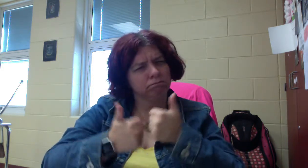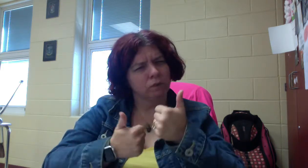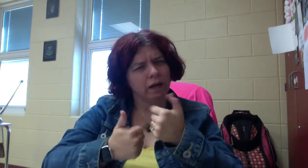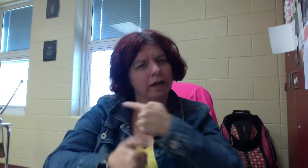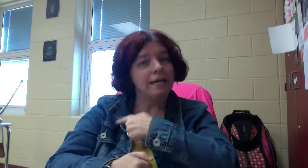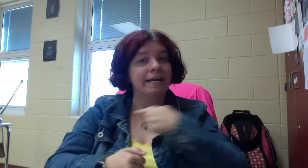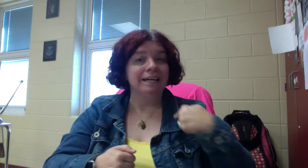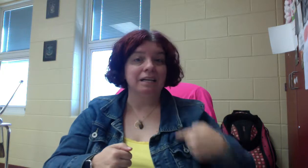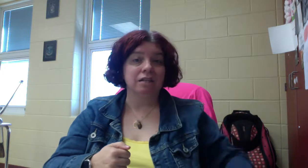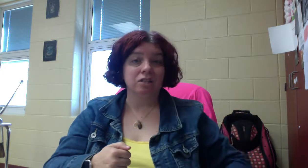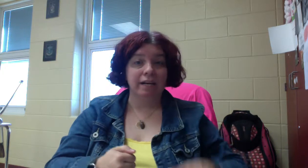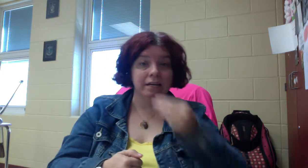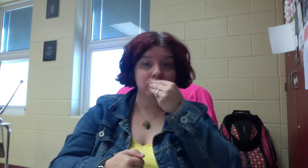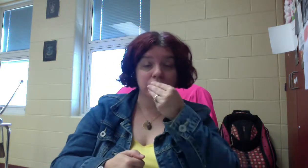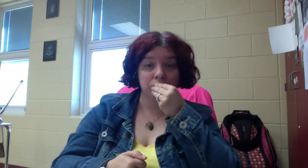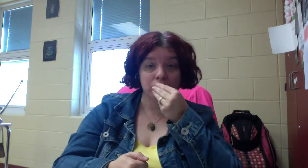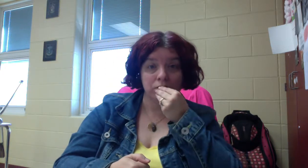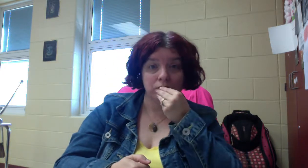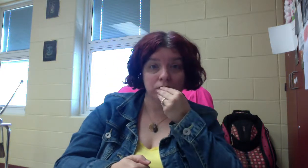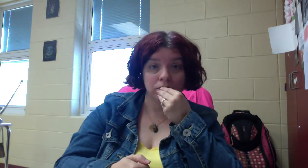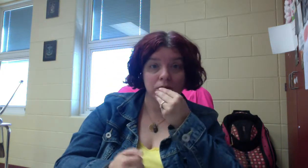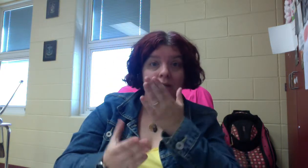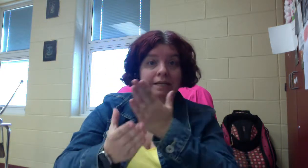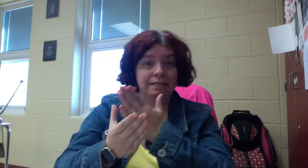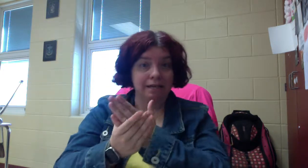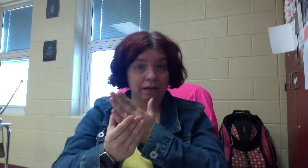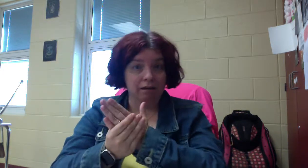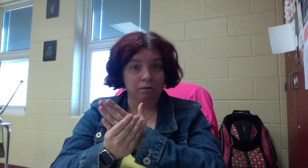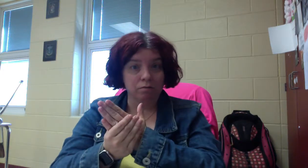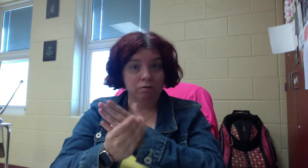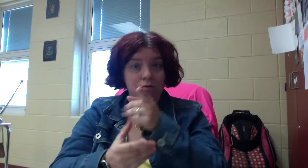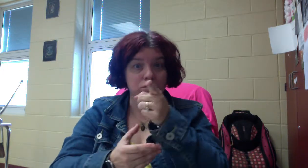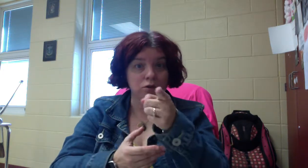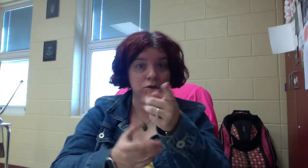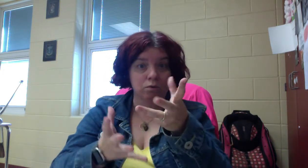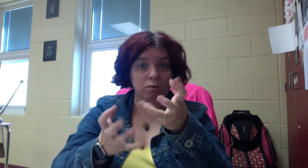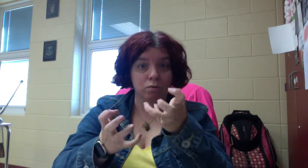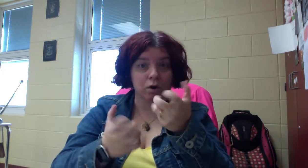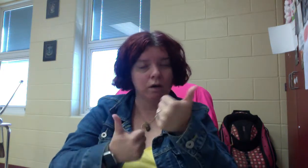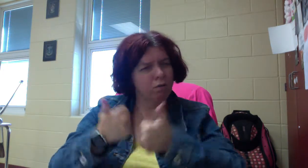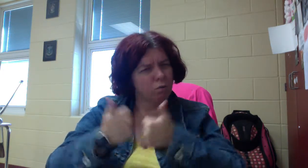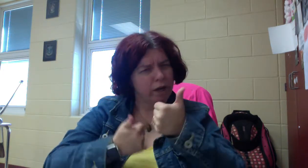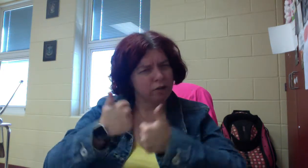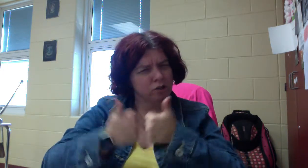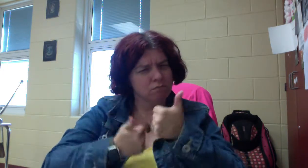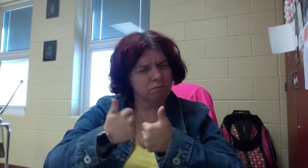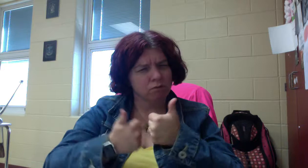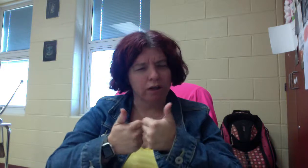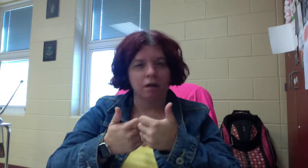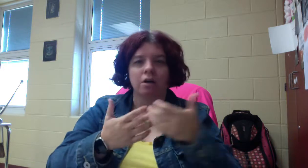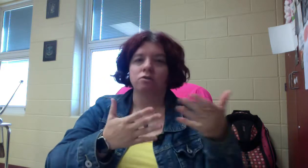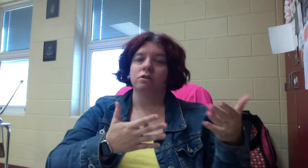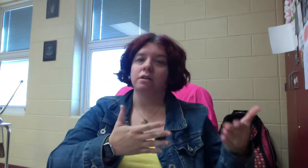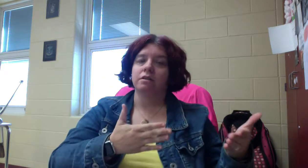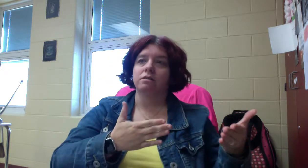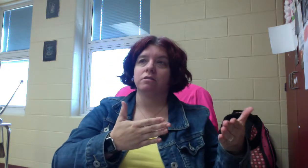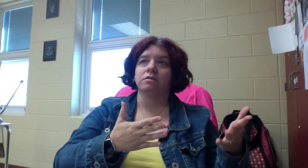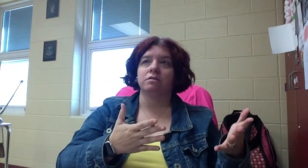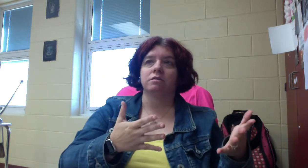Okay, Chinese food, tacos, you want which? Okay, so this